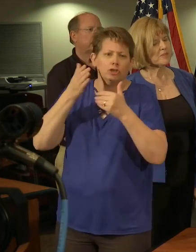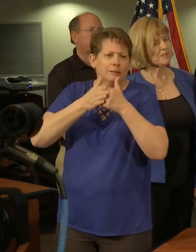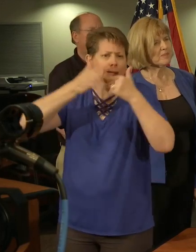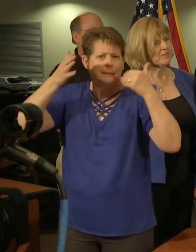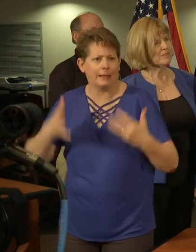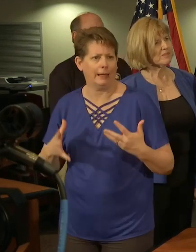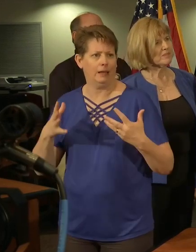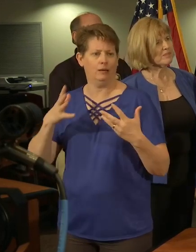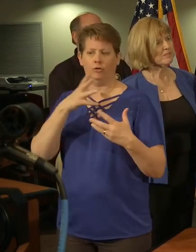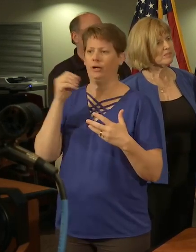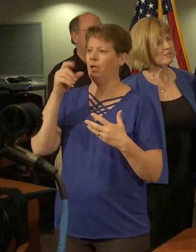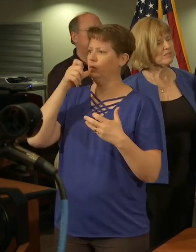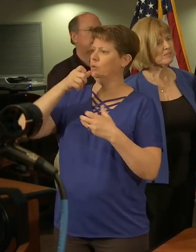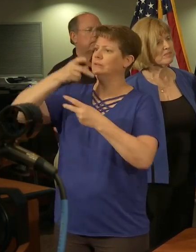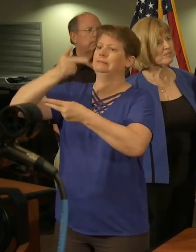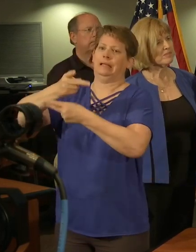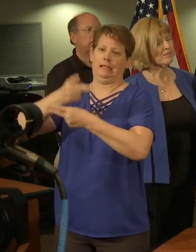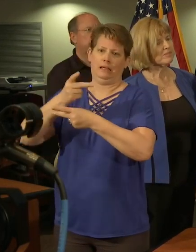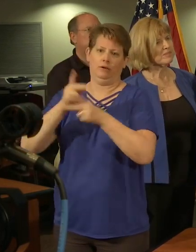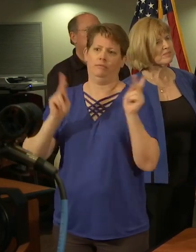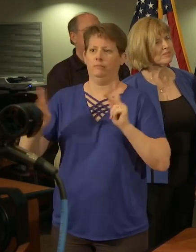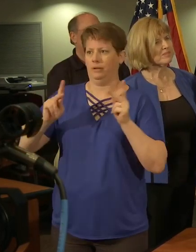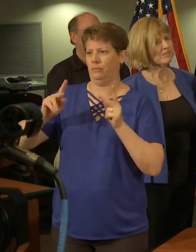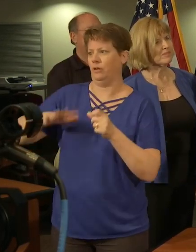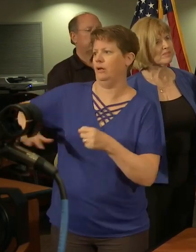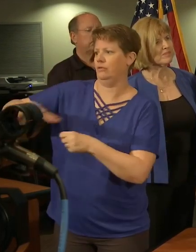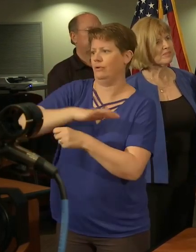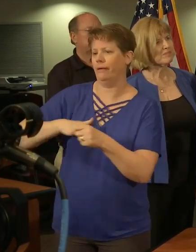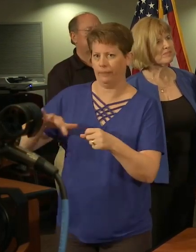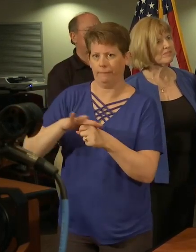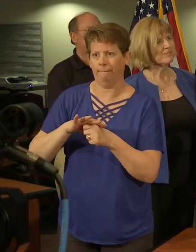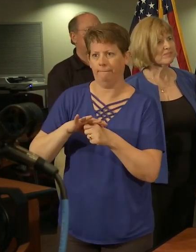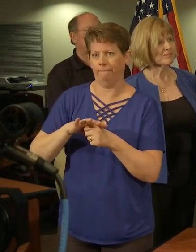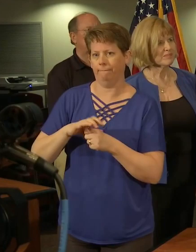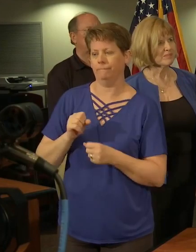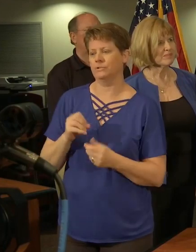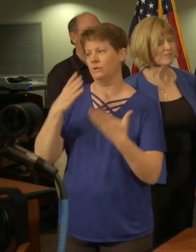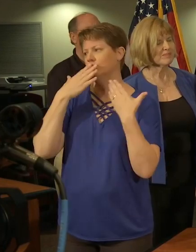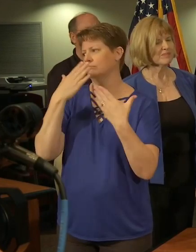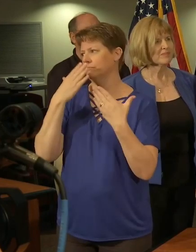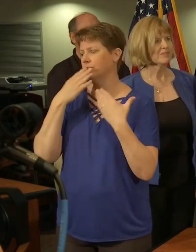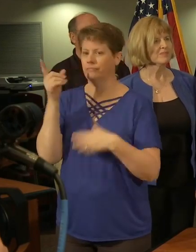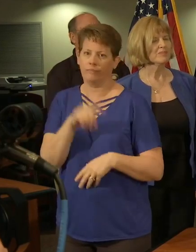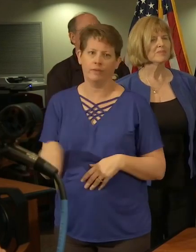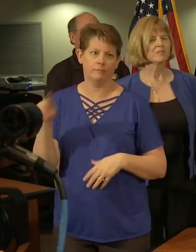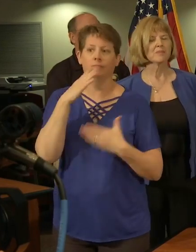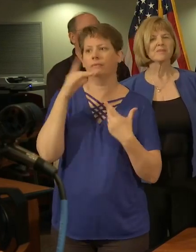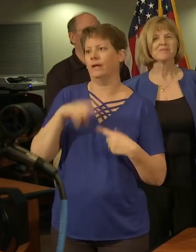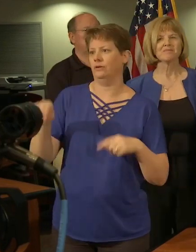are taking care of the people of our state. So we thank them and thank you very much.